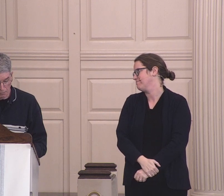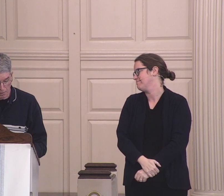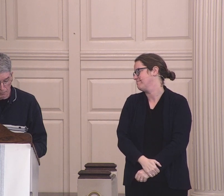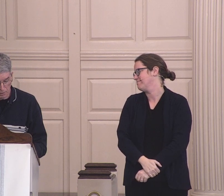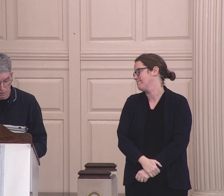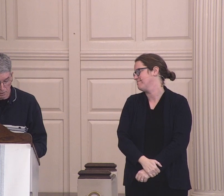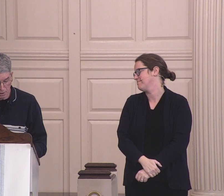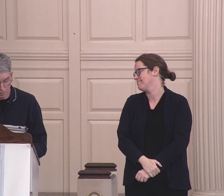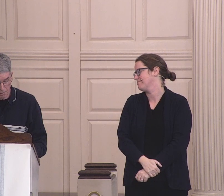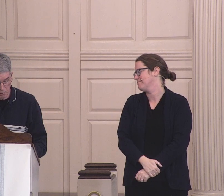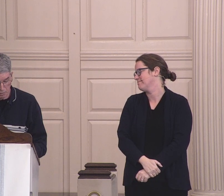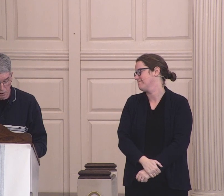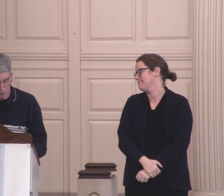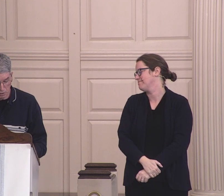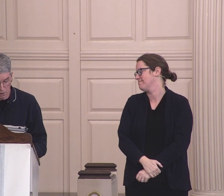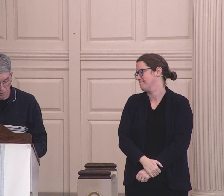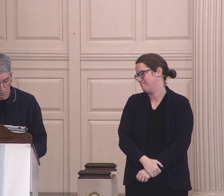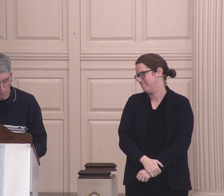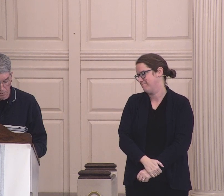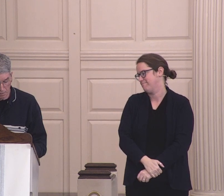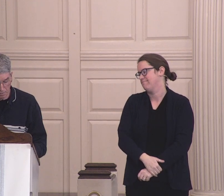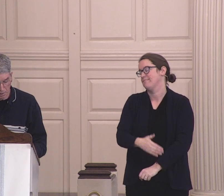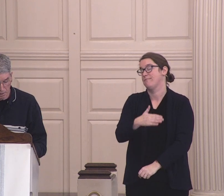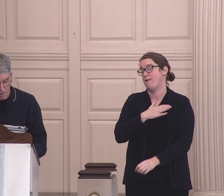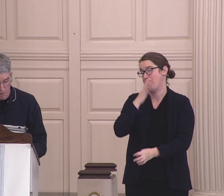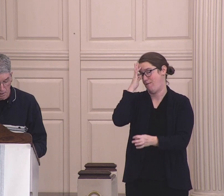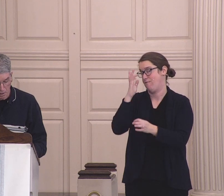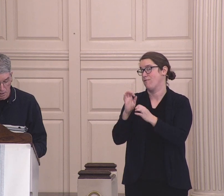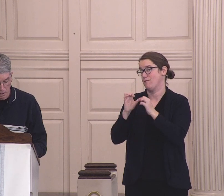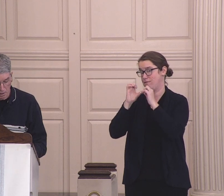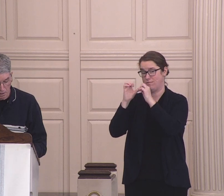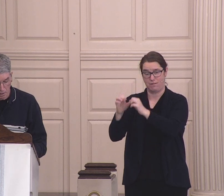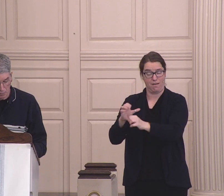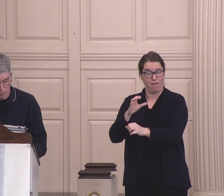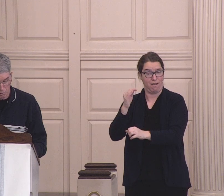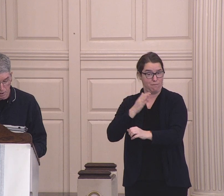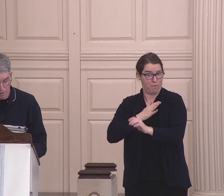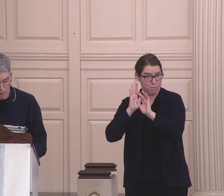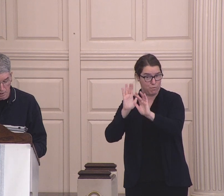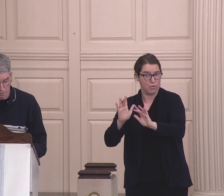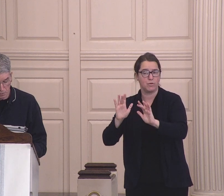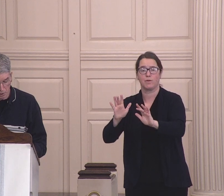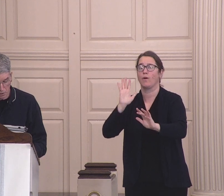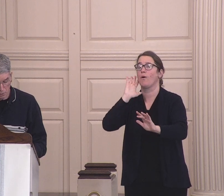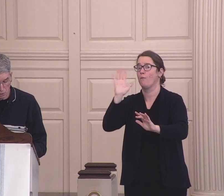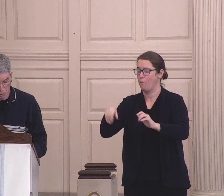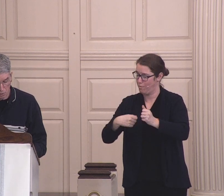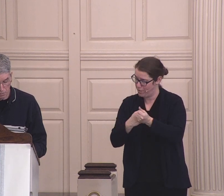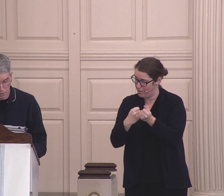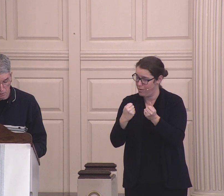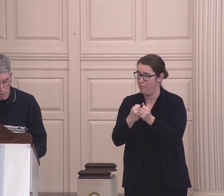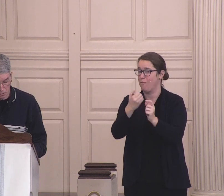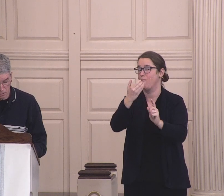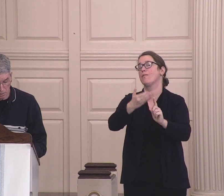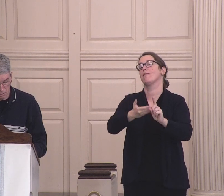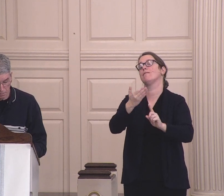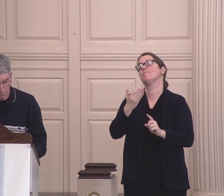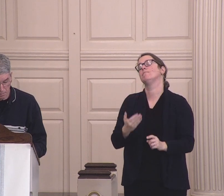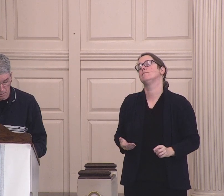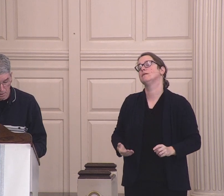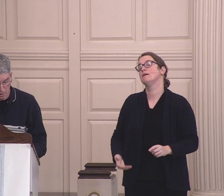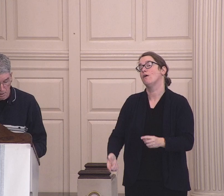My faithfulness and my mercy shall be with him, and through my name shall his horn be